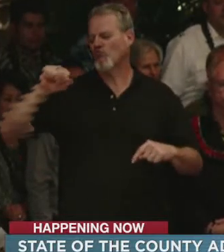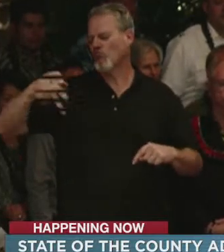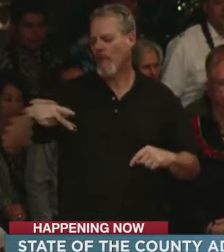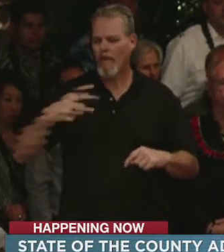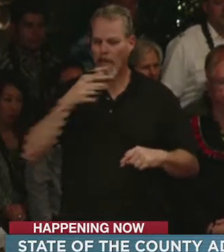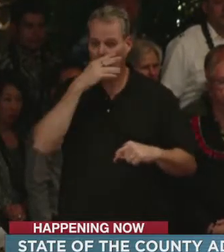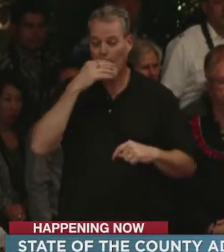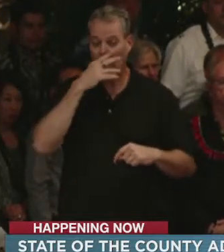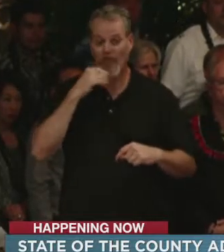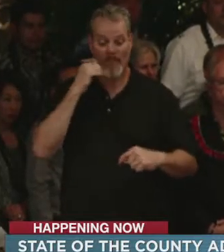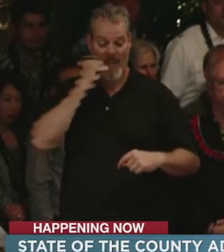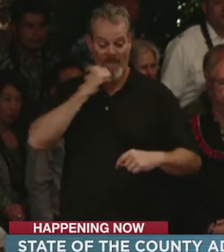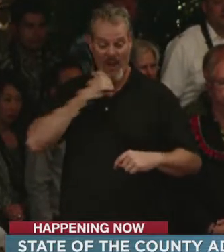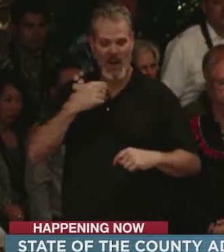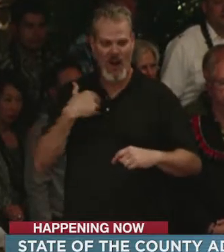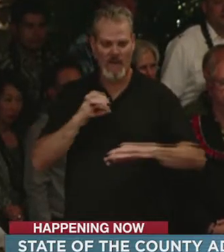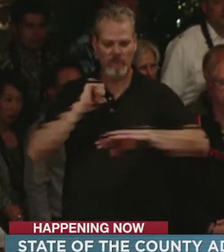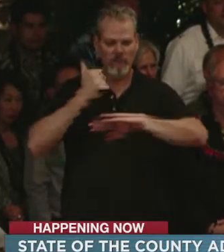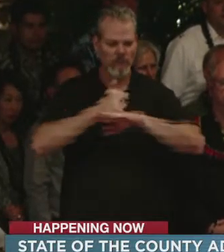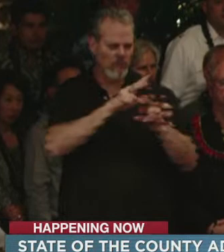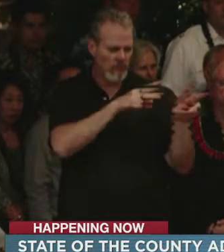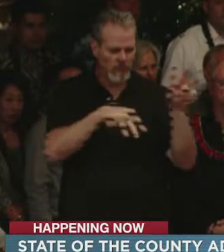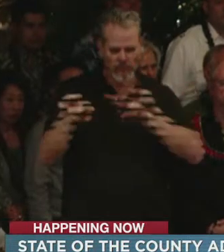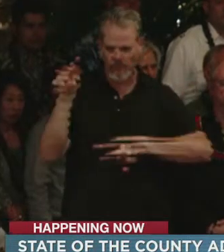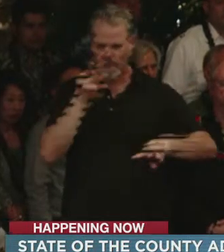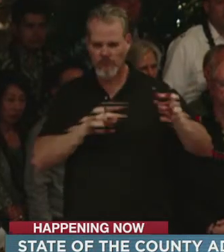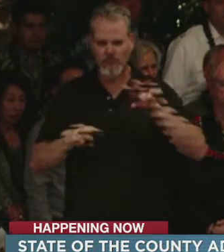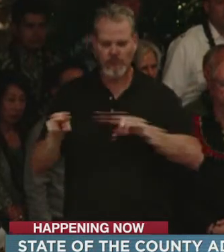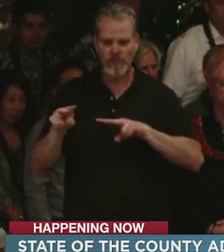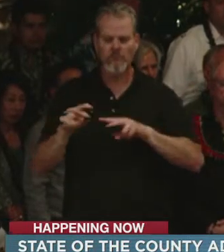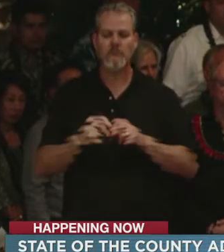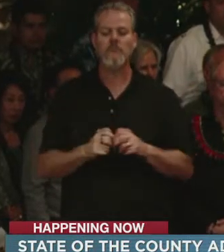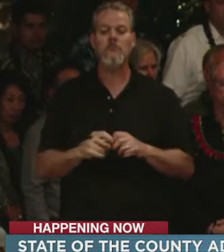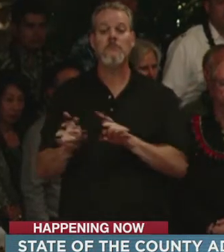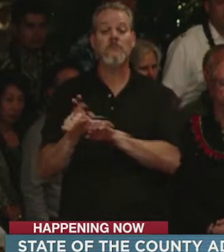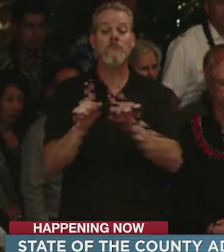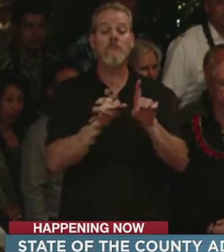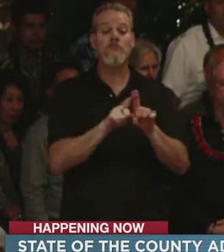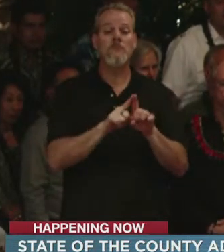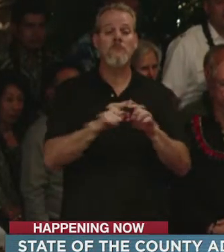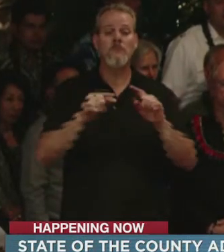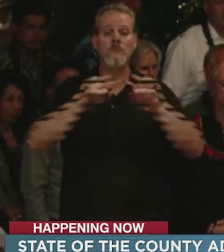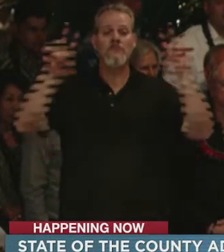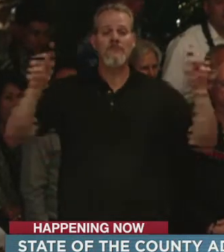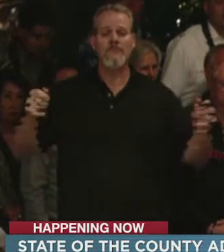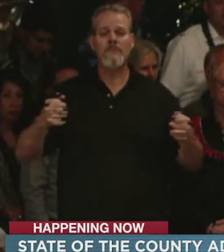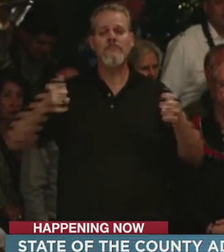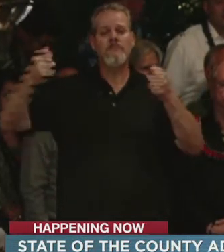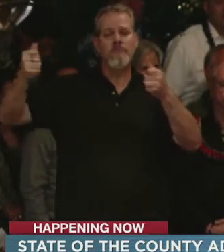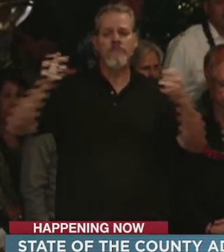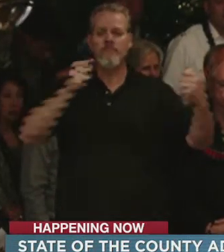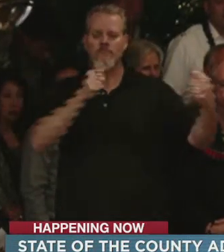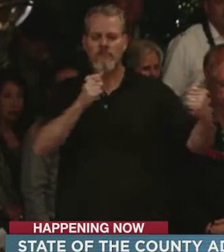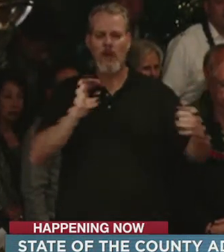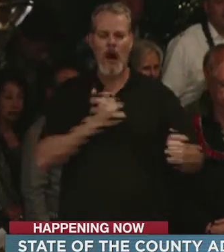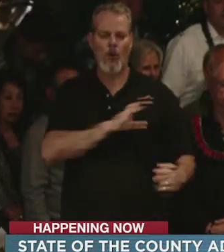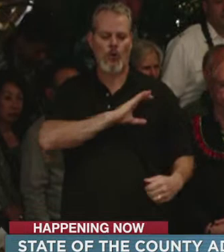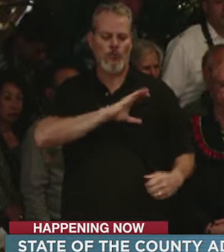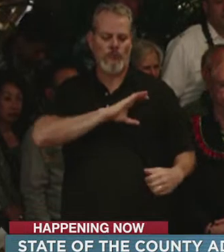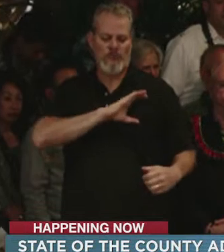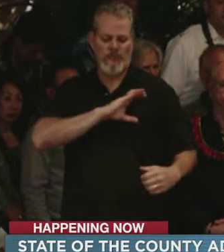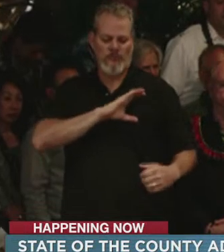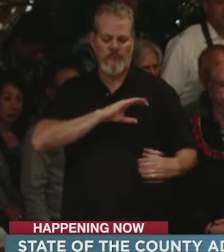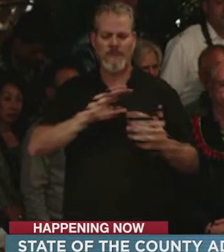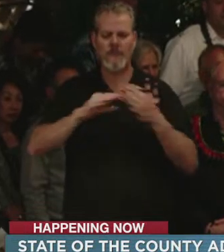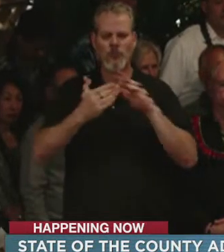on-shift enforcement in specific areas, speedboard deployment, as well as sign waving by our community policing section and members of our